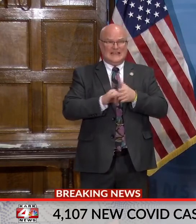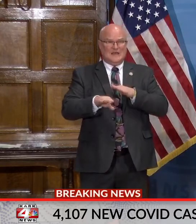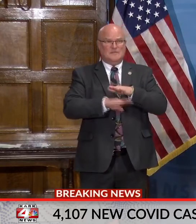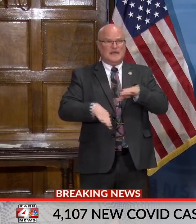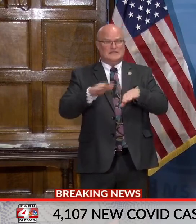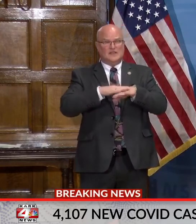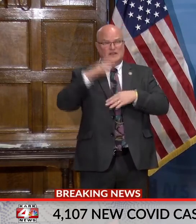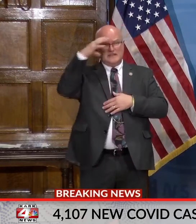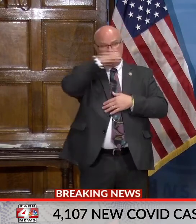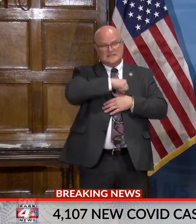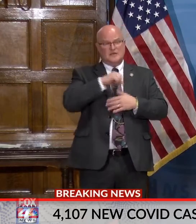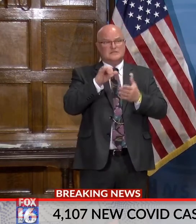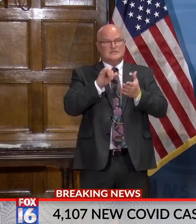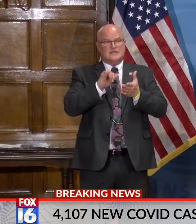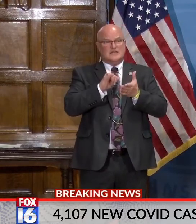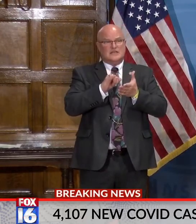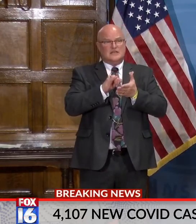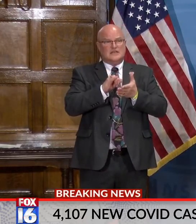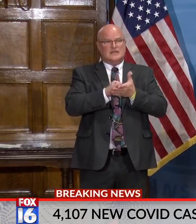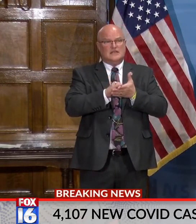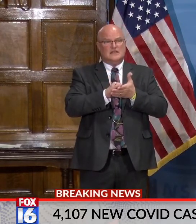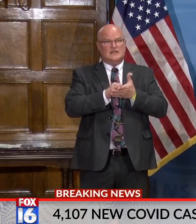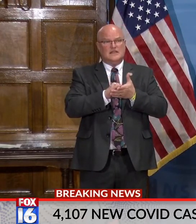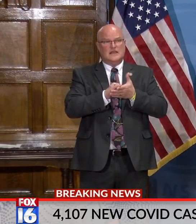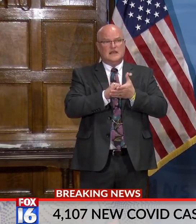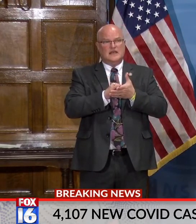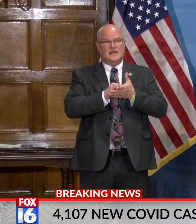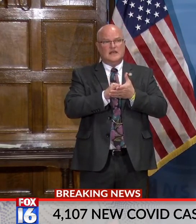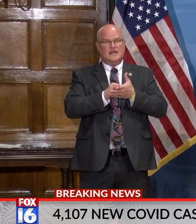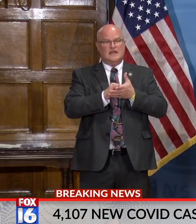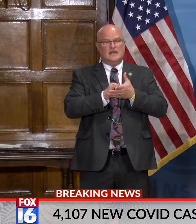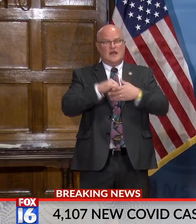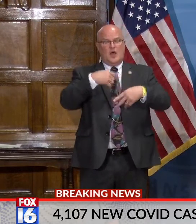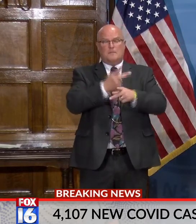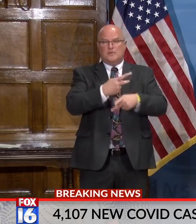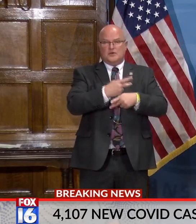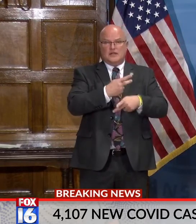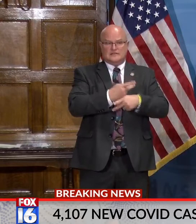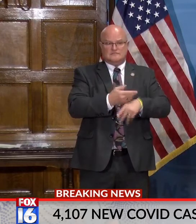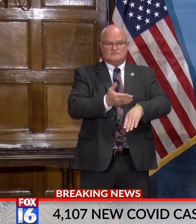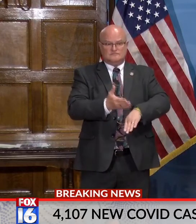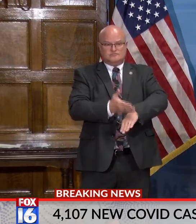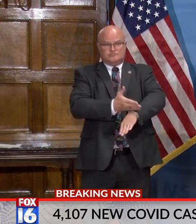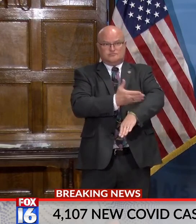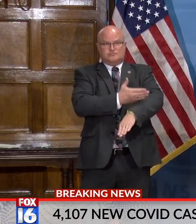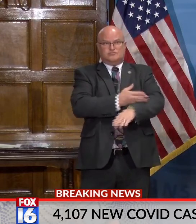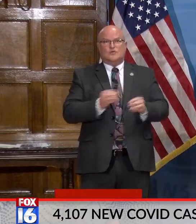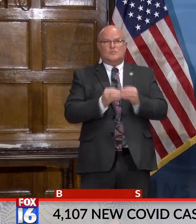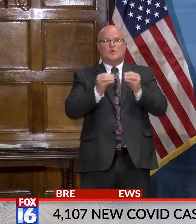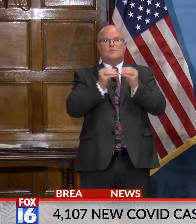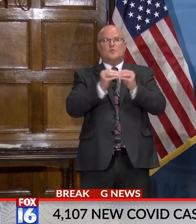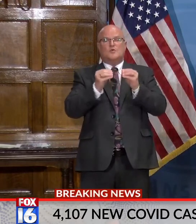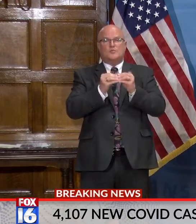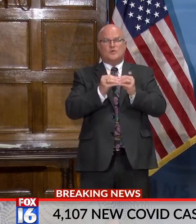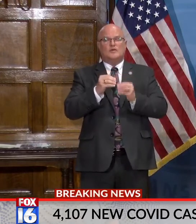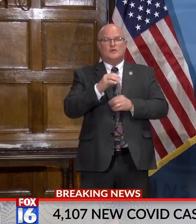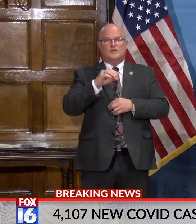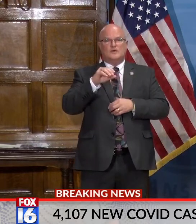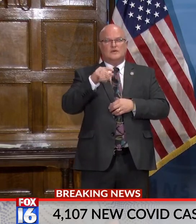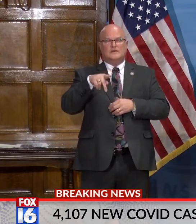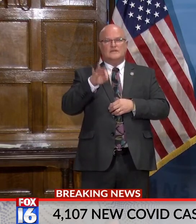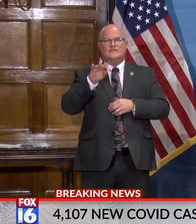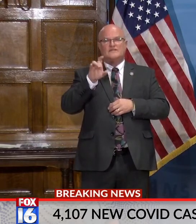assumption that the production is going to ramp up of the Pfizer and Moderna vaccines? And if